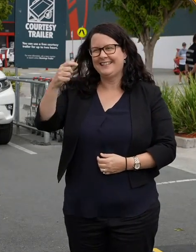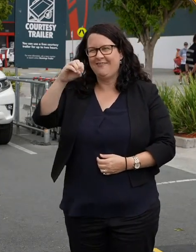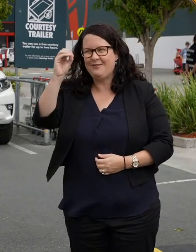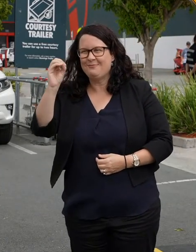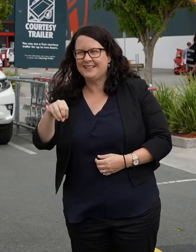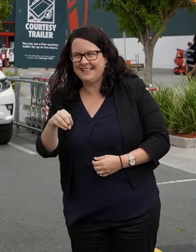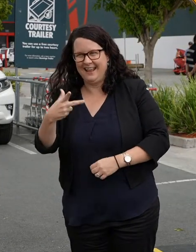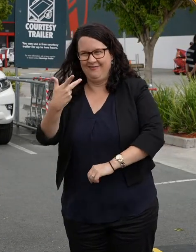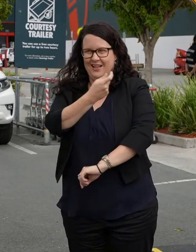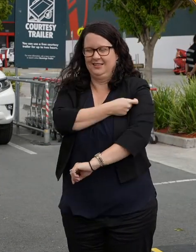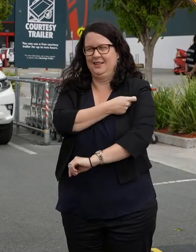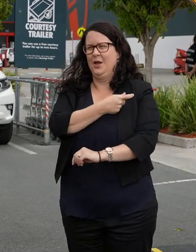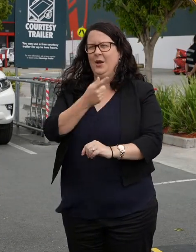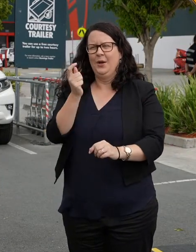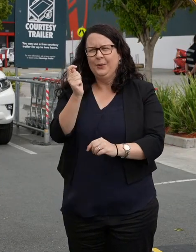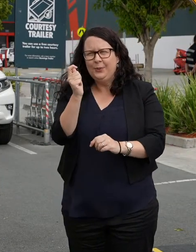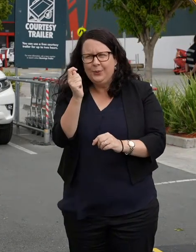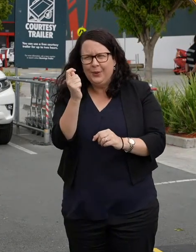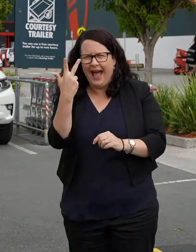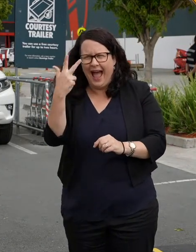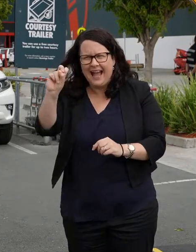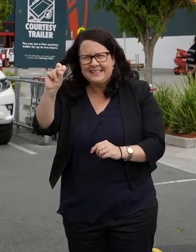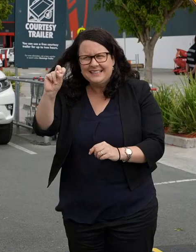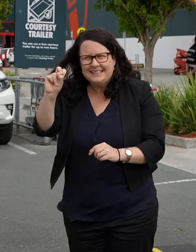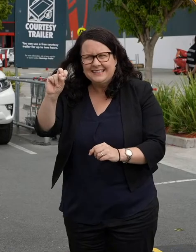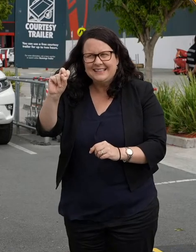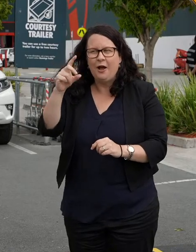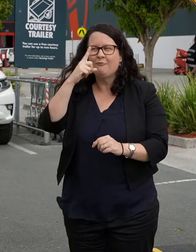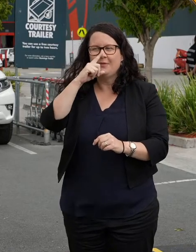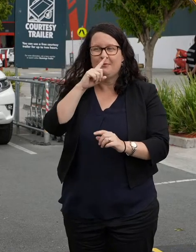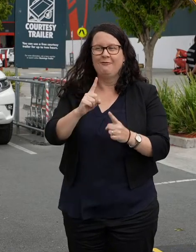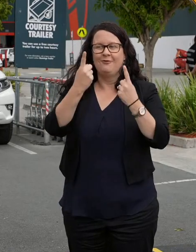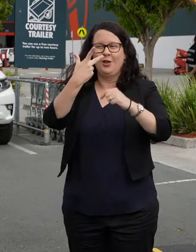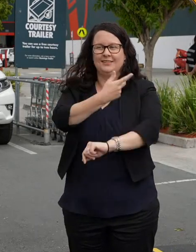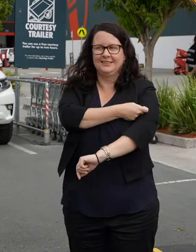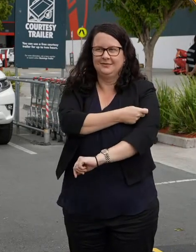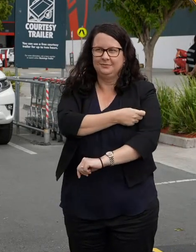79.07%. So we are so close to that 80% first dose and